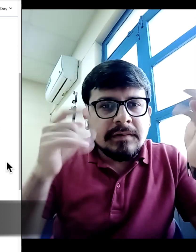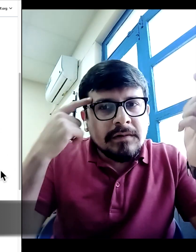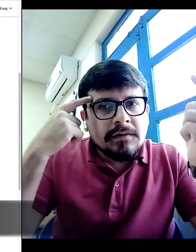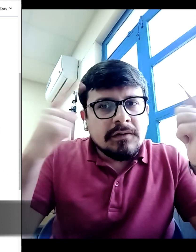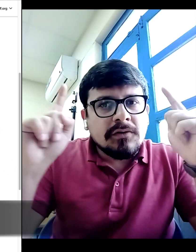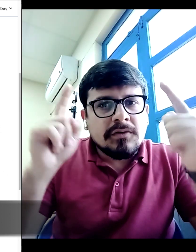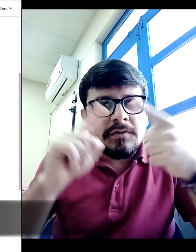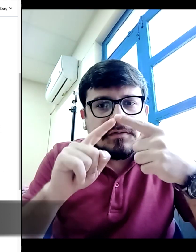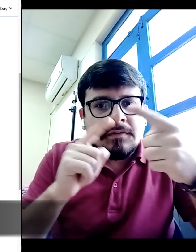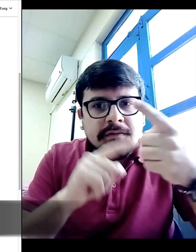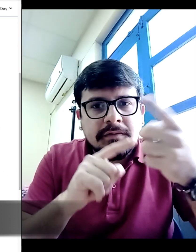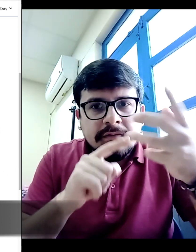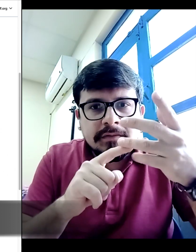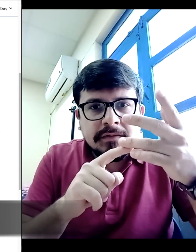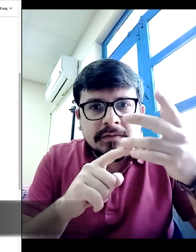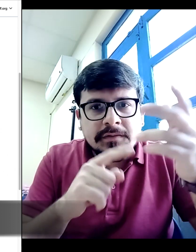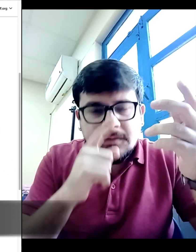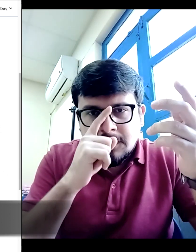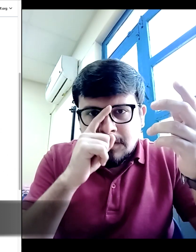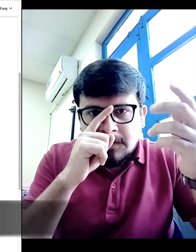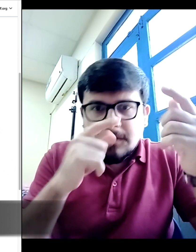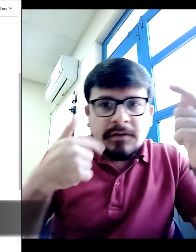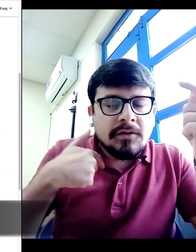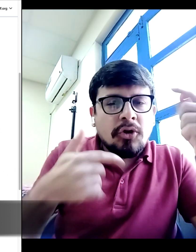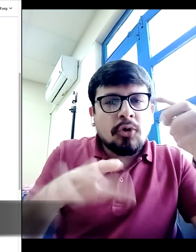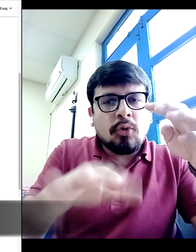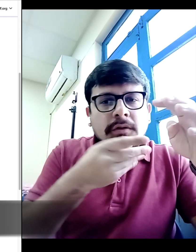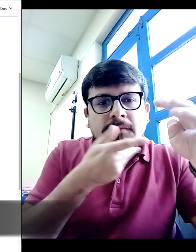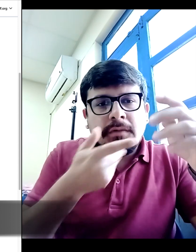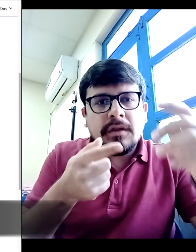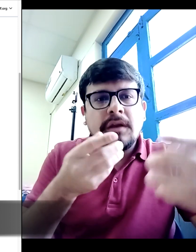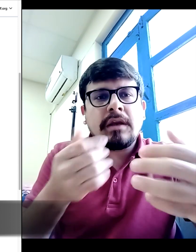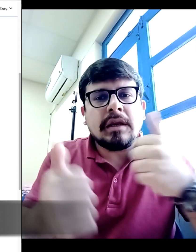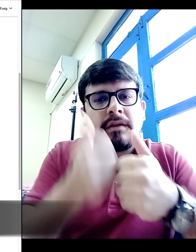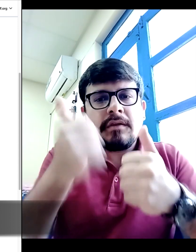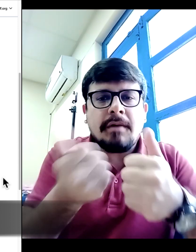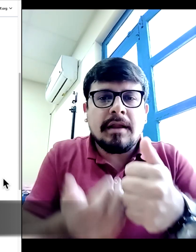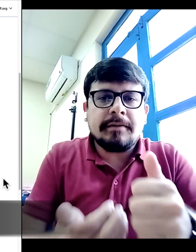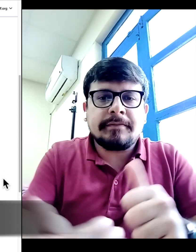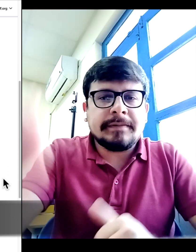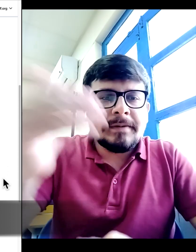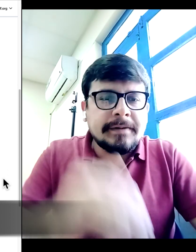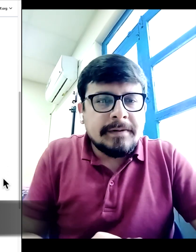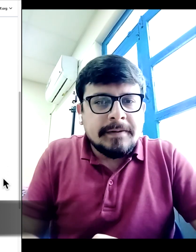this logo, friendly deaf game, and use this symbol.